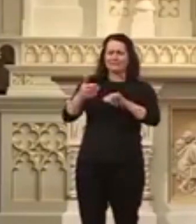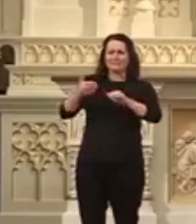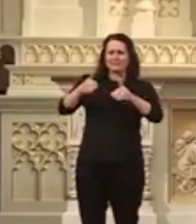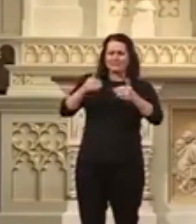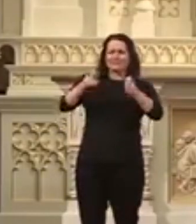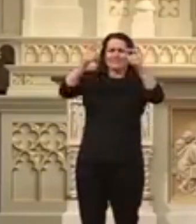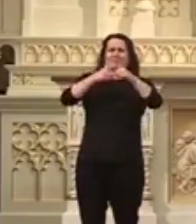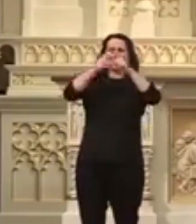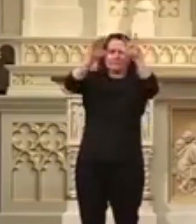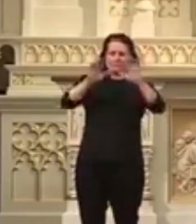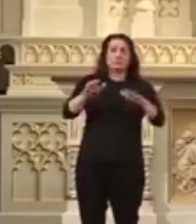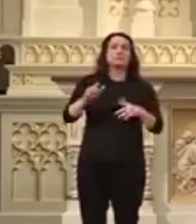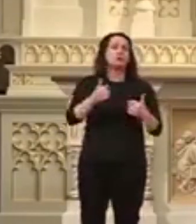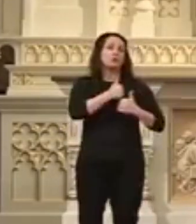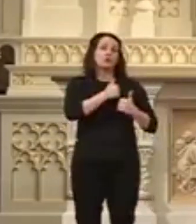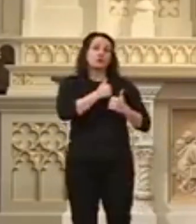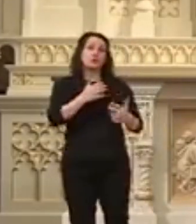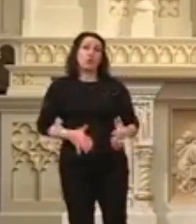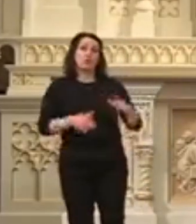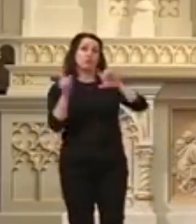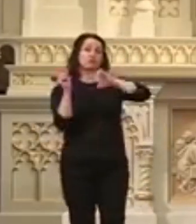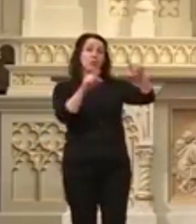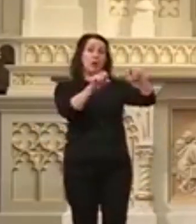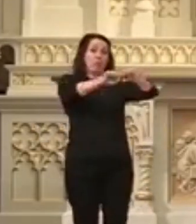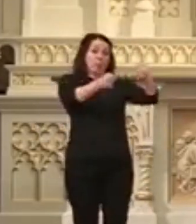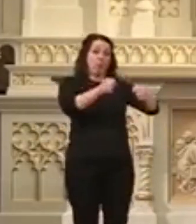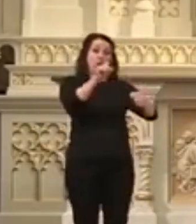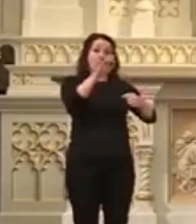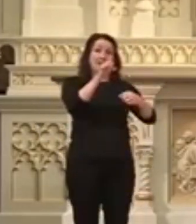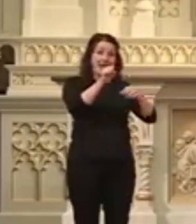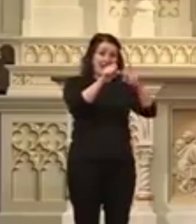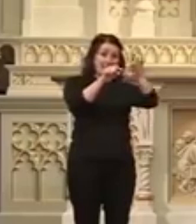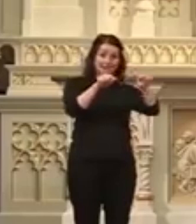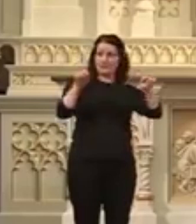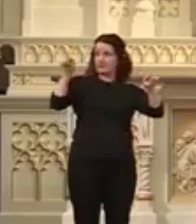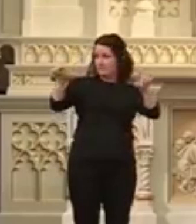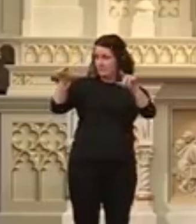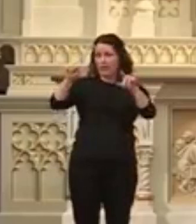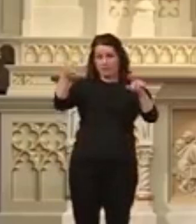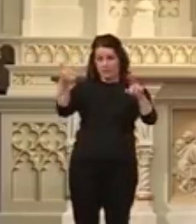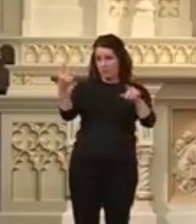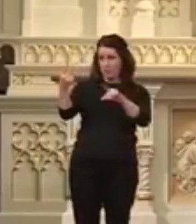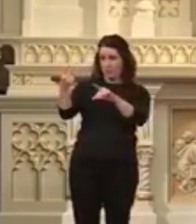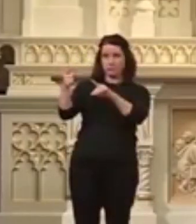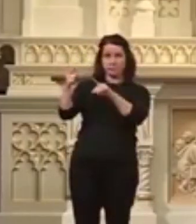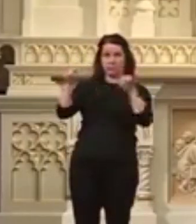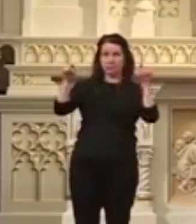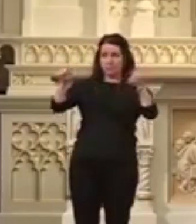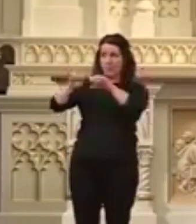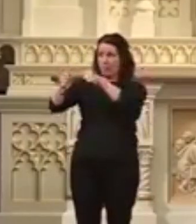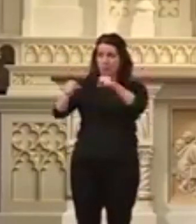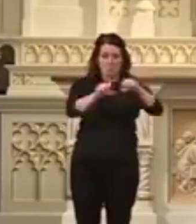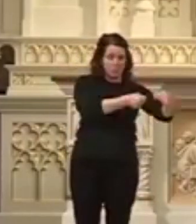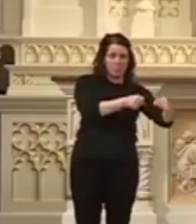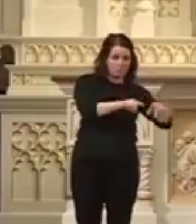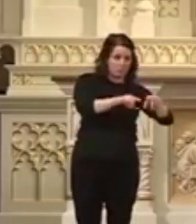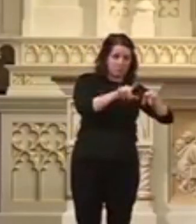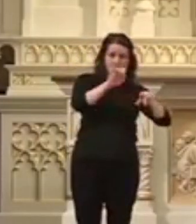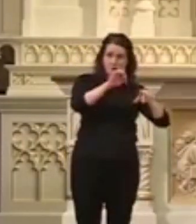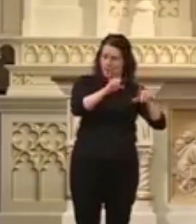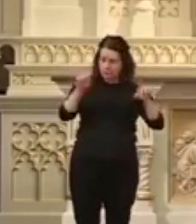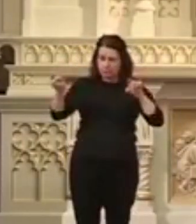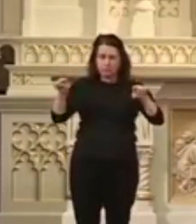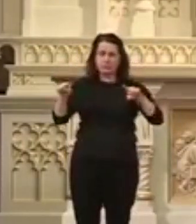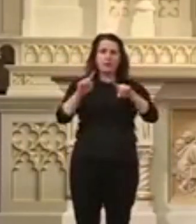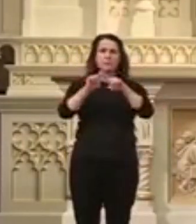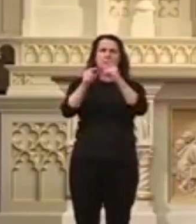soldiers came and broke the legs of the first and then of the other one who was crucified with Jesus. But when they came to Jesus